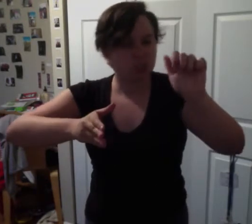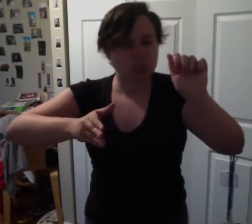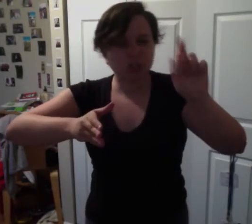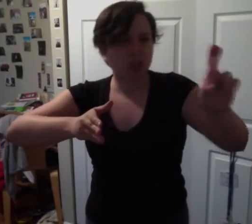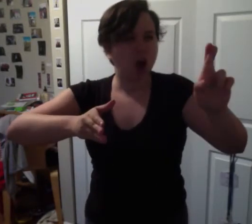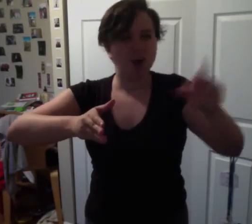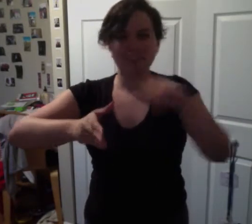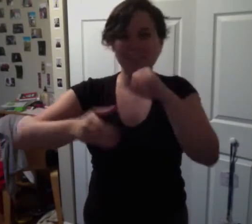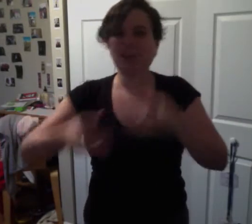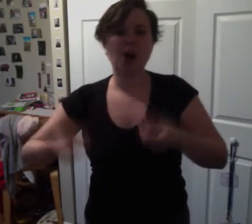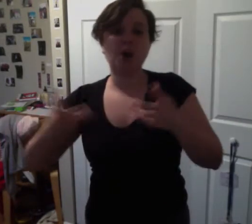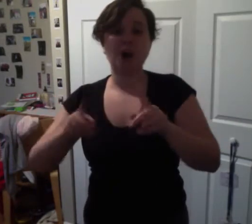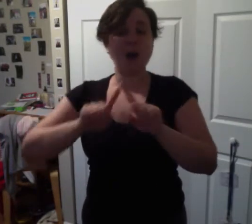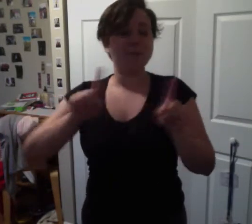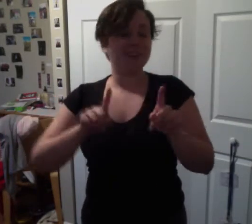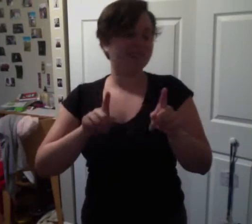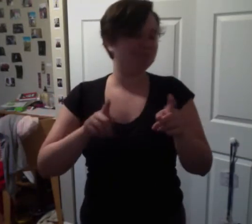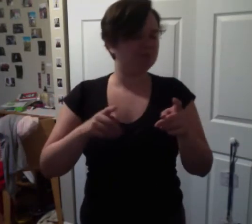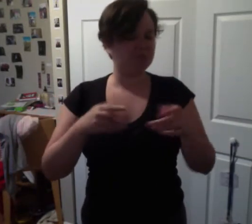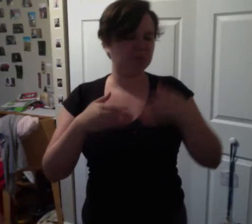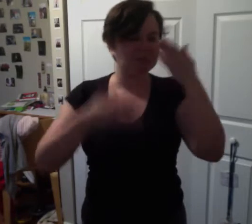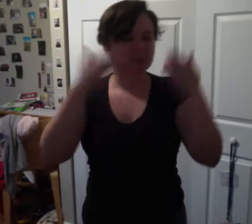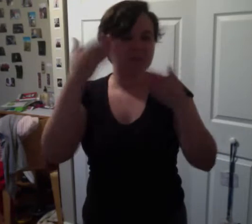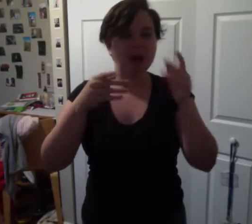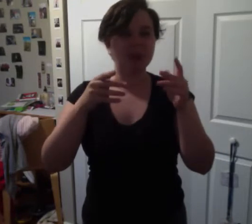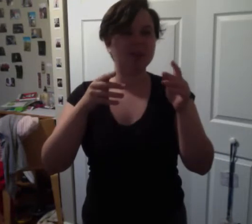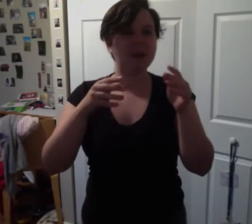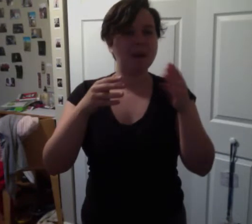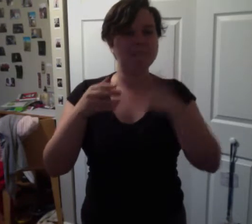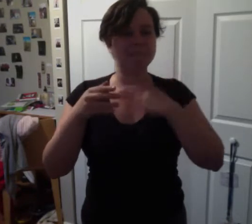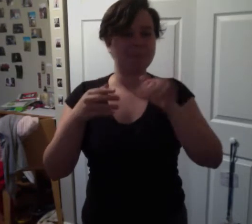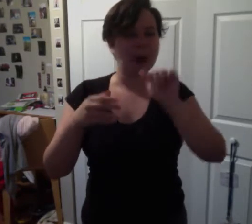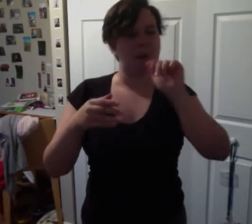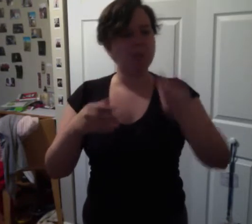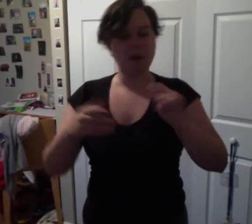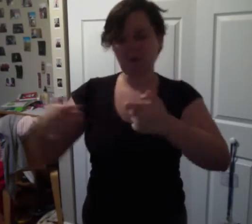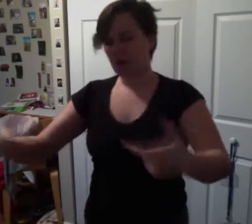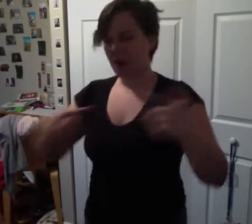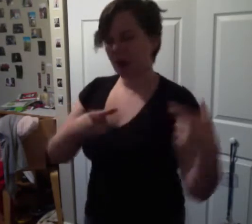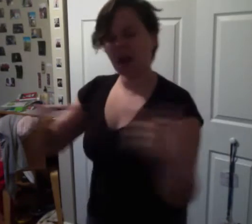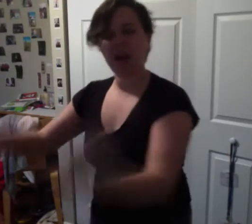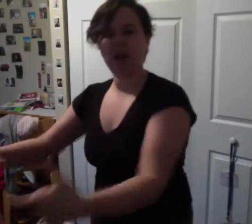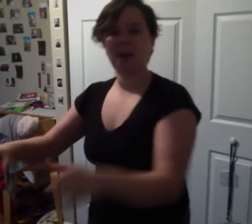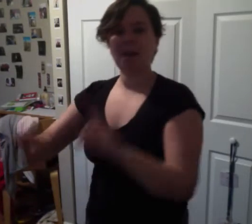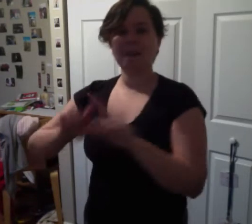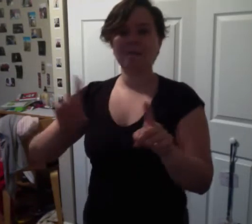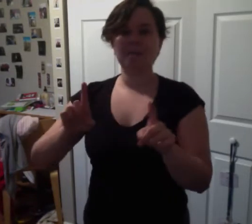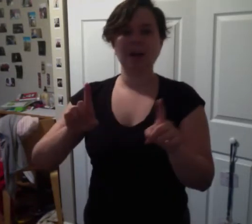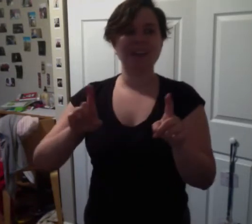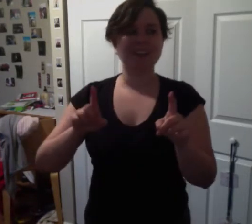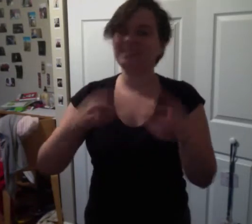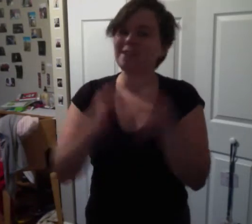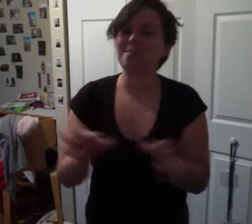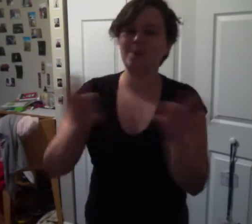me, if we could reimagine this kind of nothing material as something very special. And by elevating